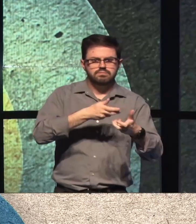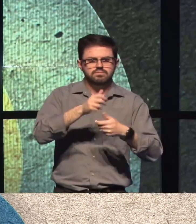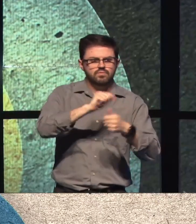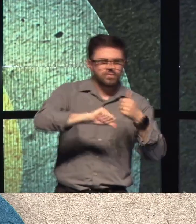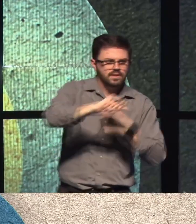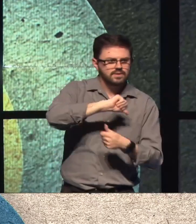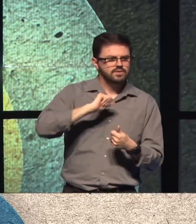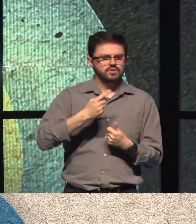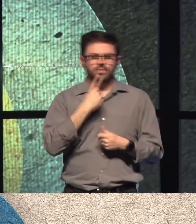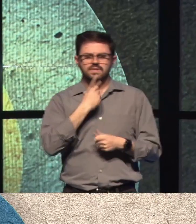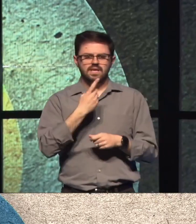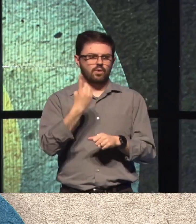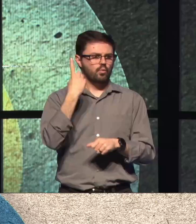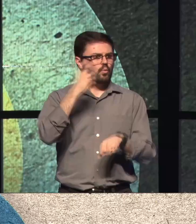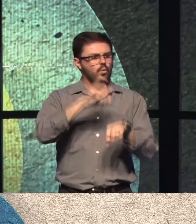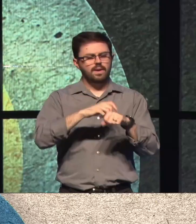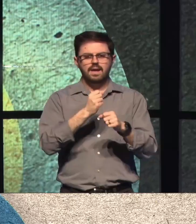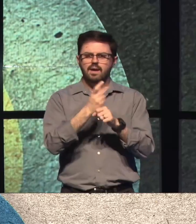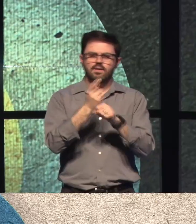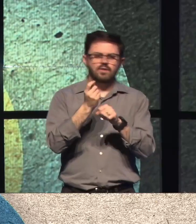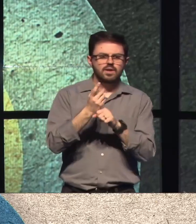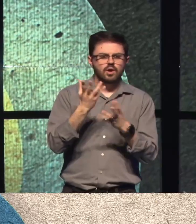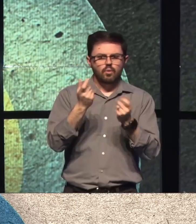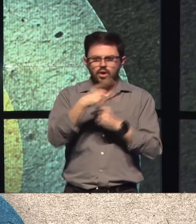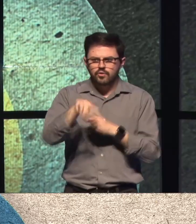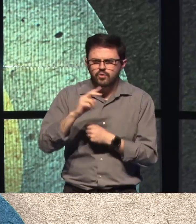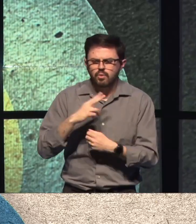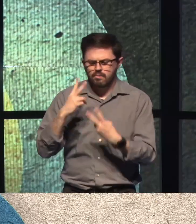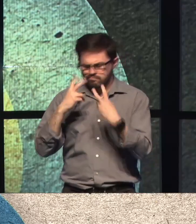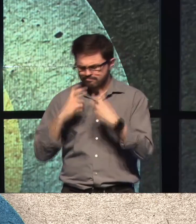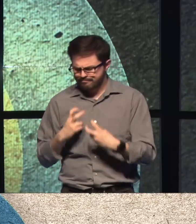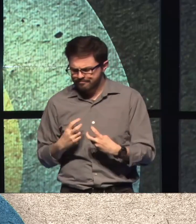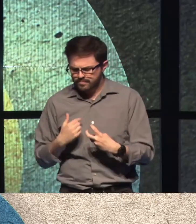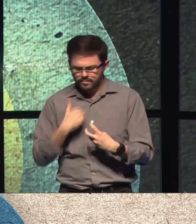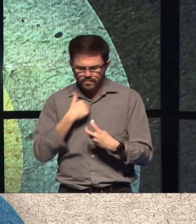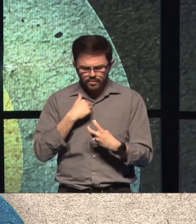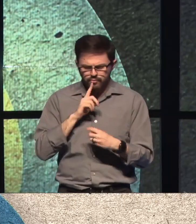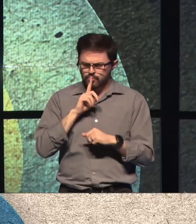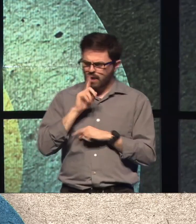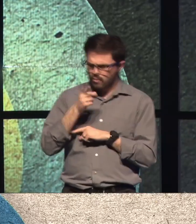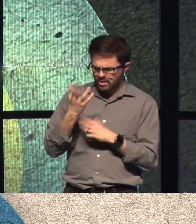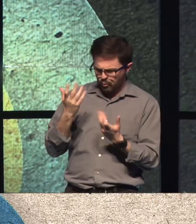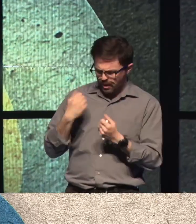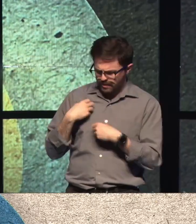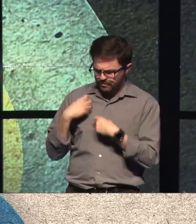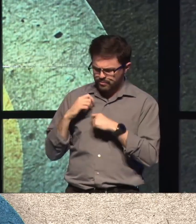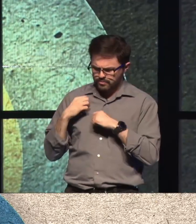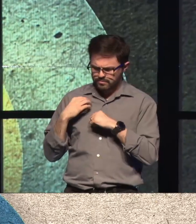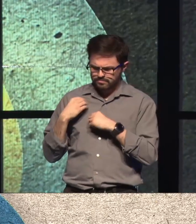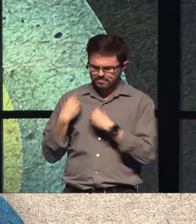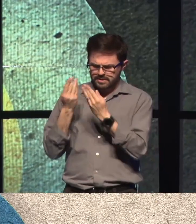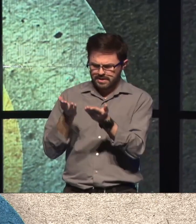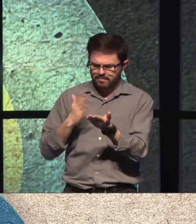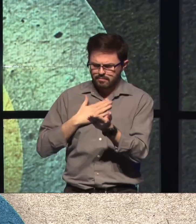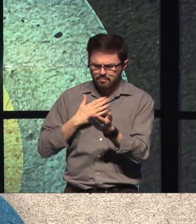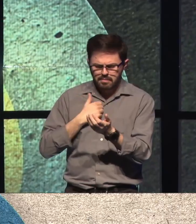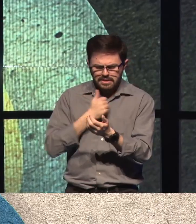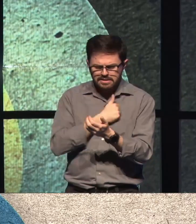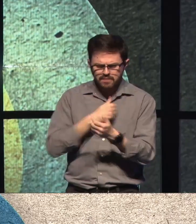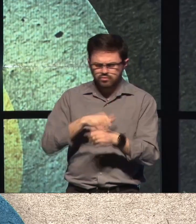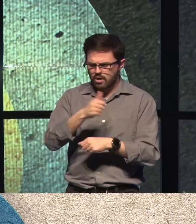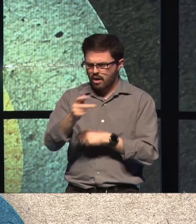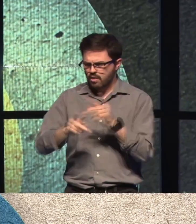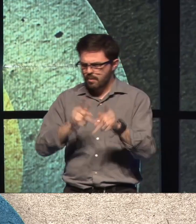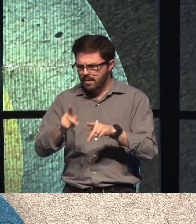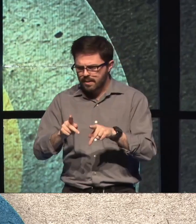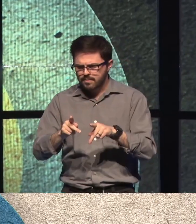give me a break. Once a year, I'm asking you to reflect on, do I really want to give myself to one another? It's